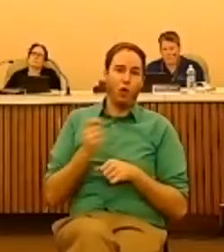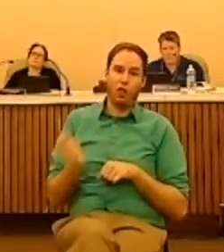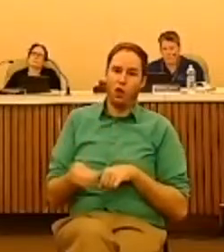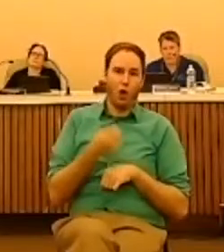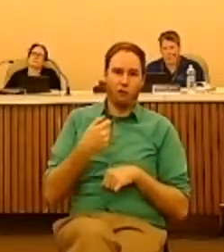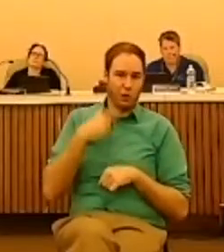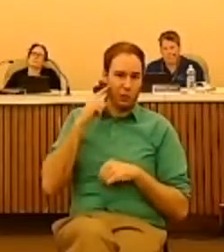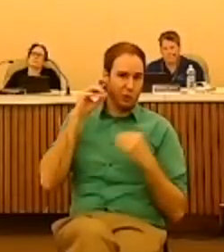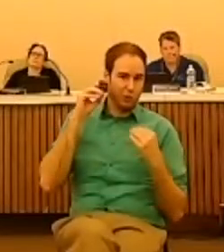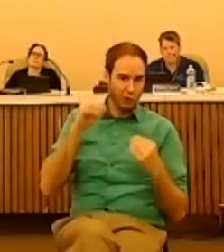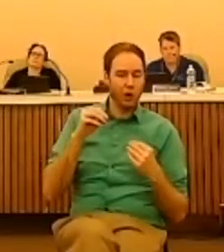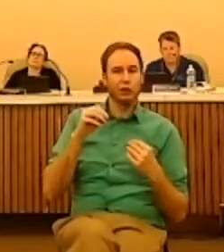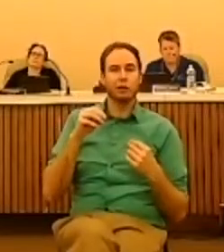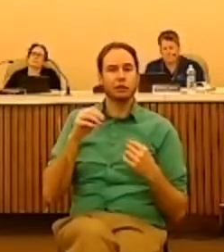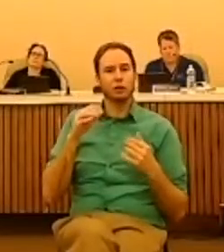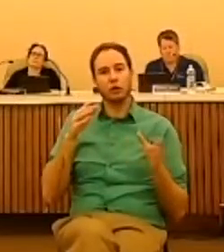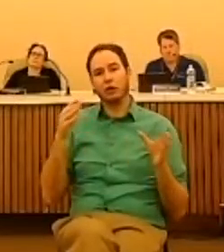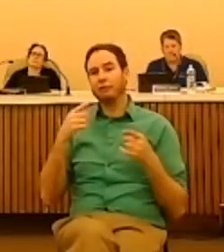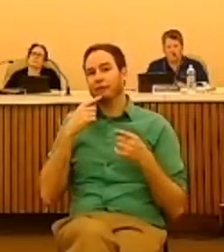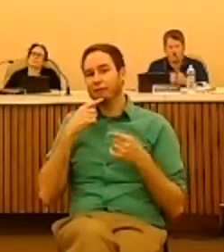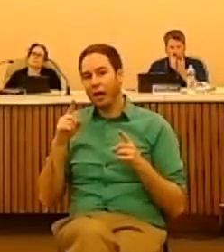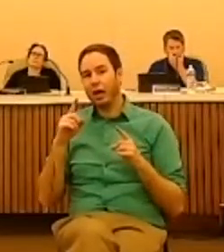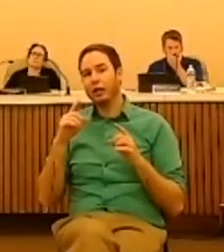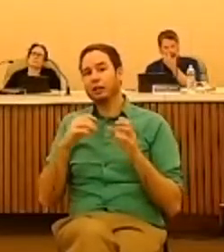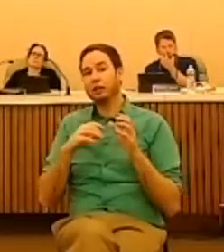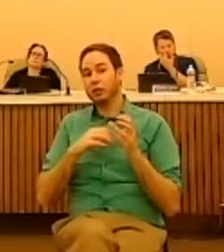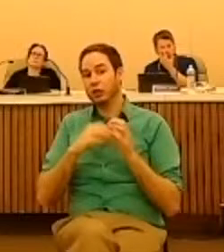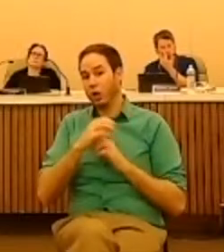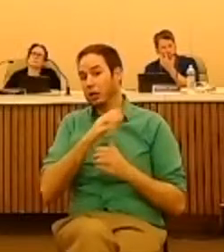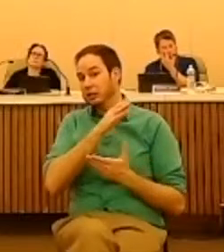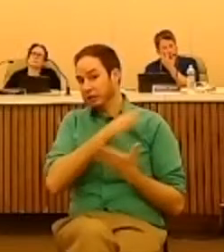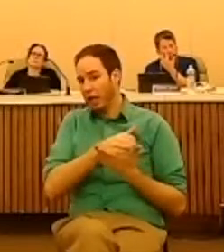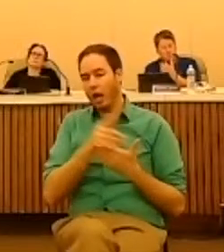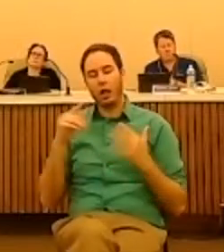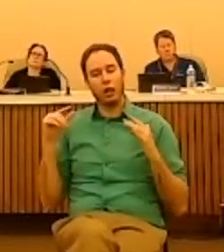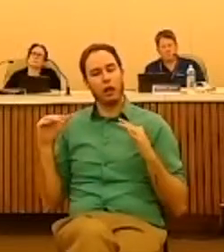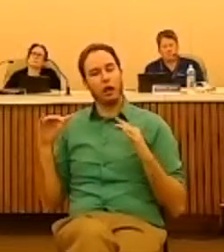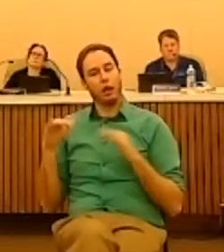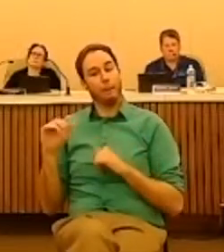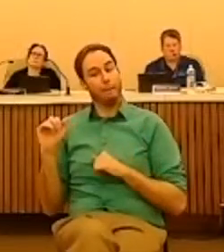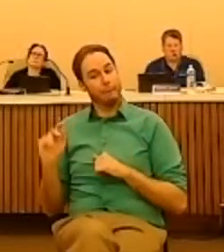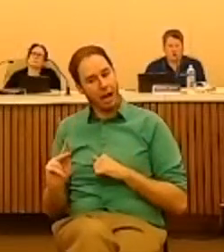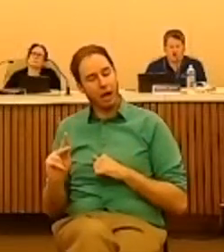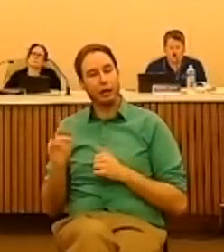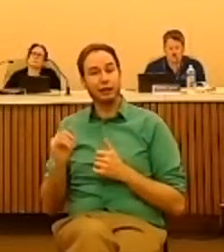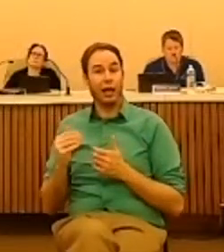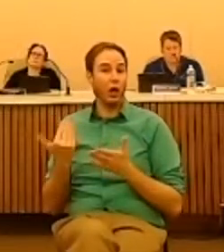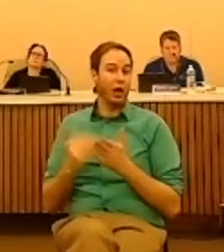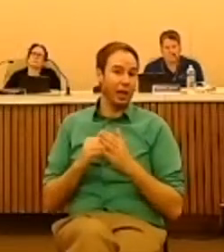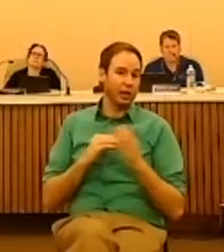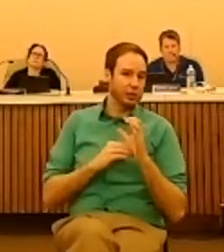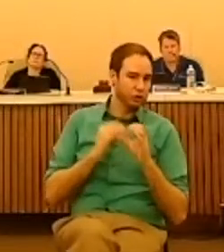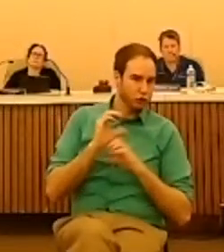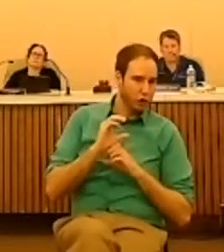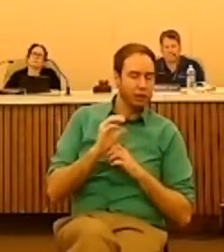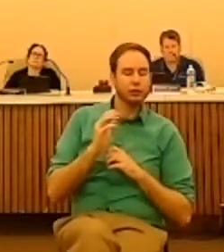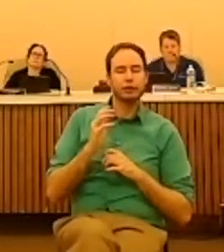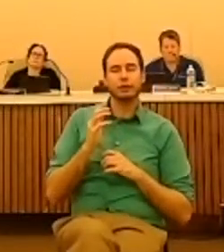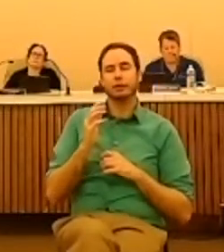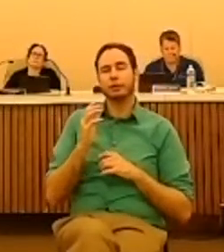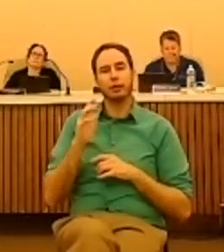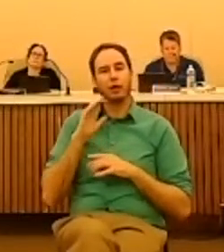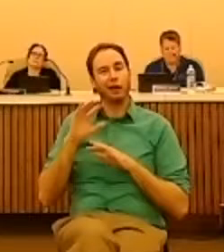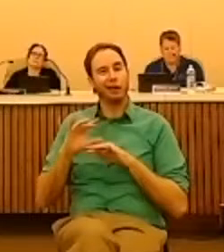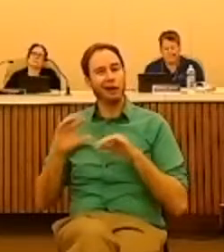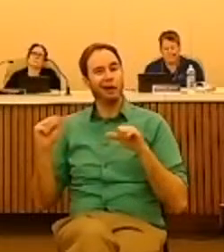course that they were there. So it sounds like with the construction stop, they started migrating back to that area. And now with